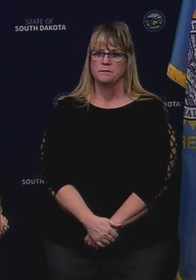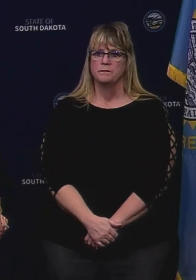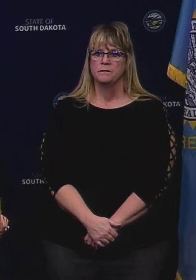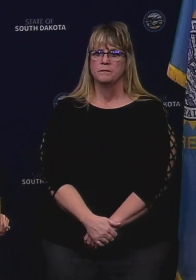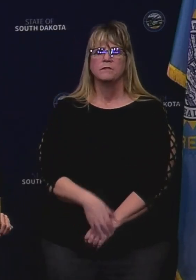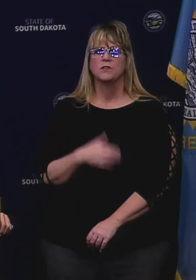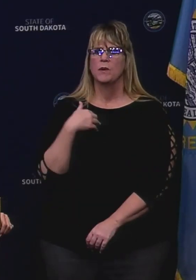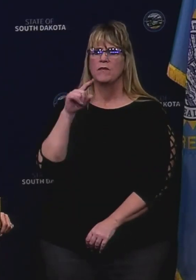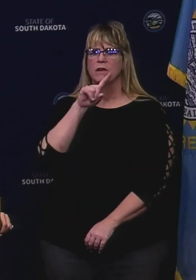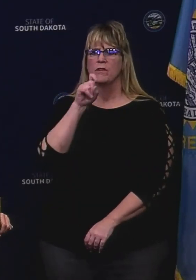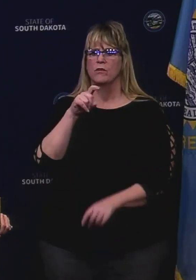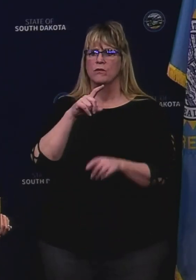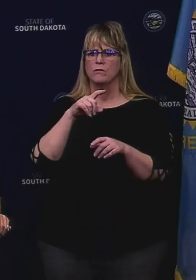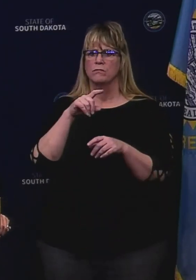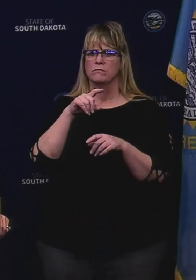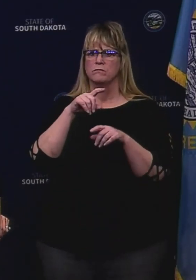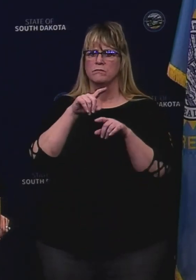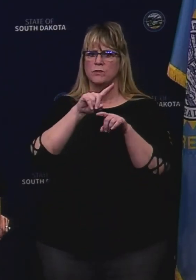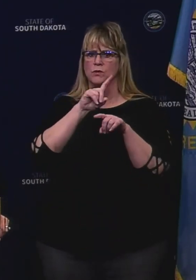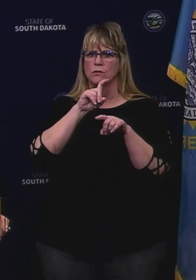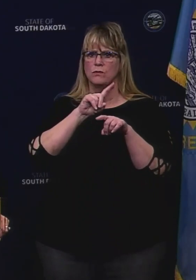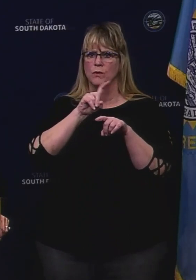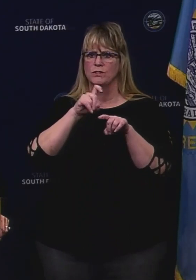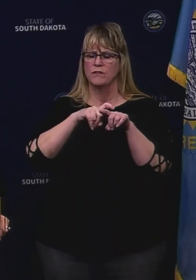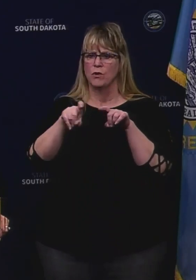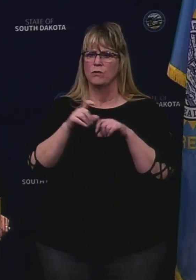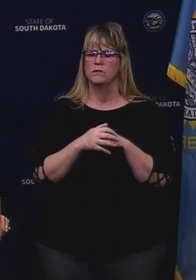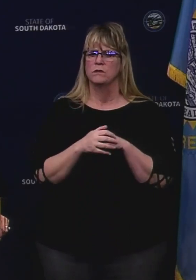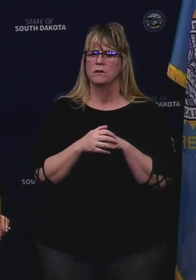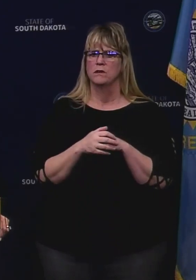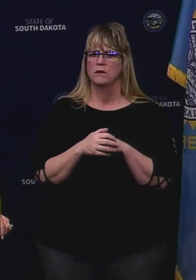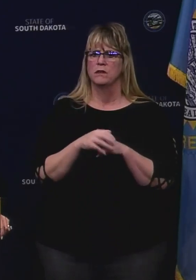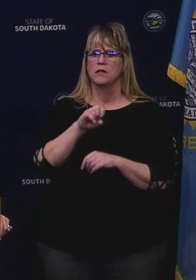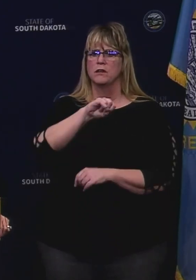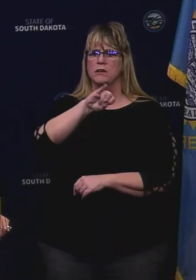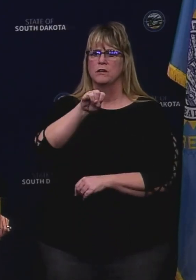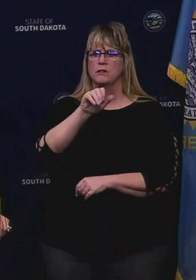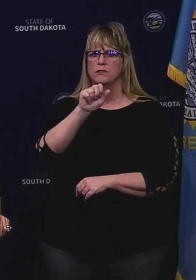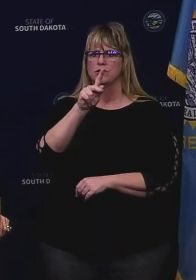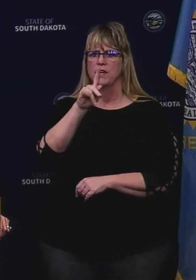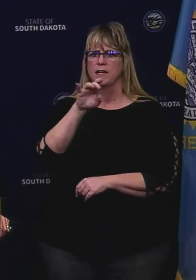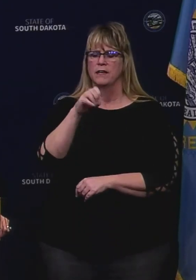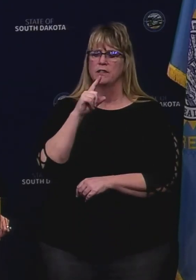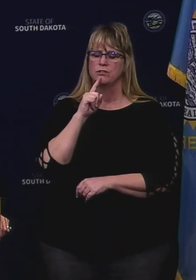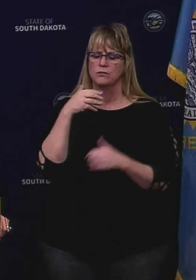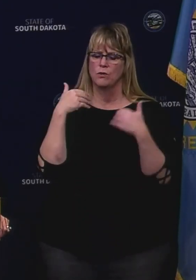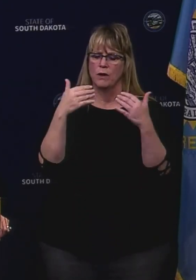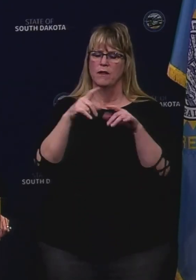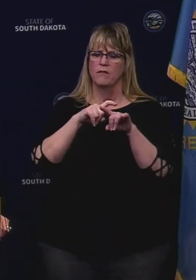Was there another question on the phone? Jackie with SDPD. Sure, Jackie, go ahead.